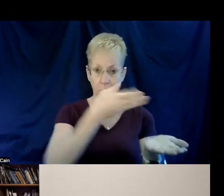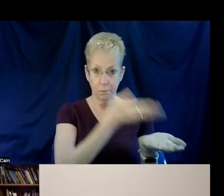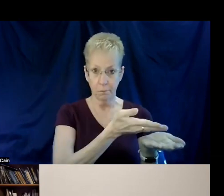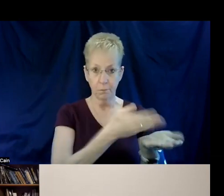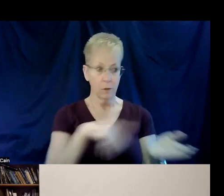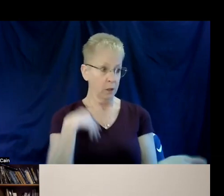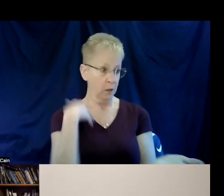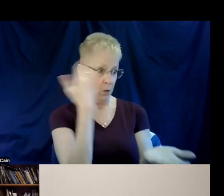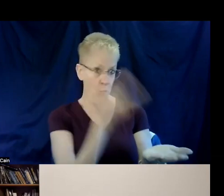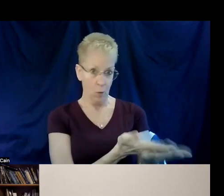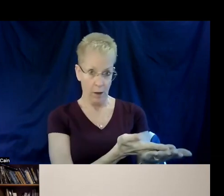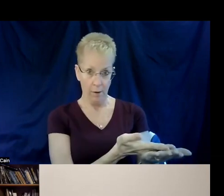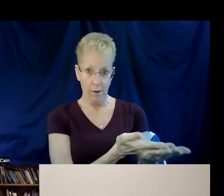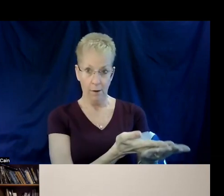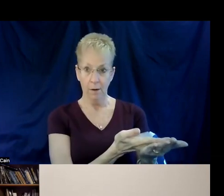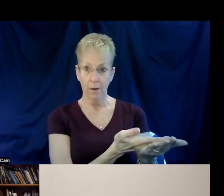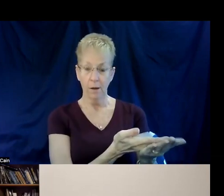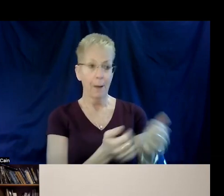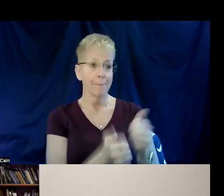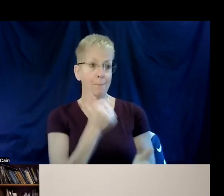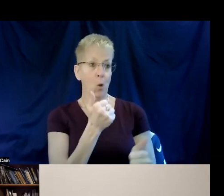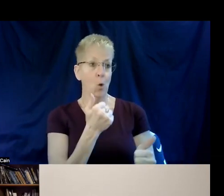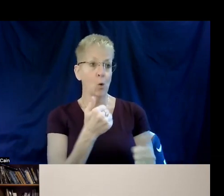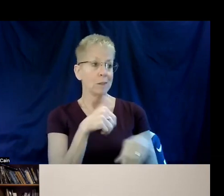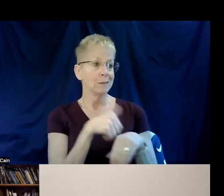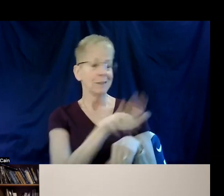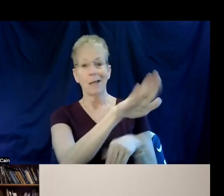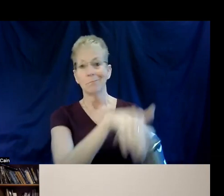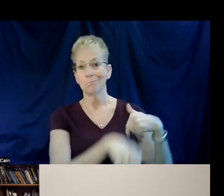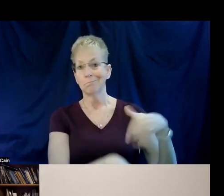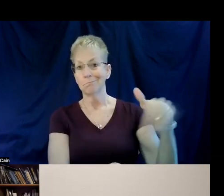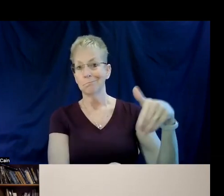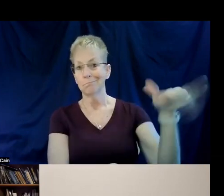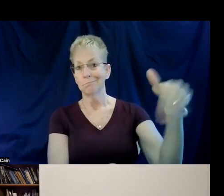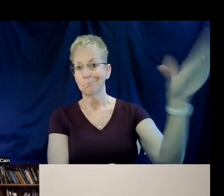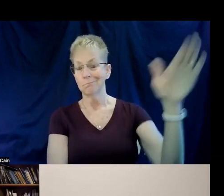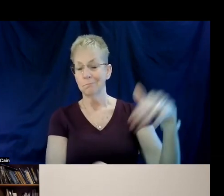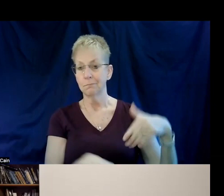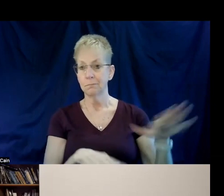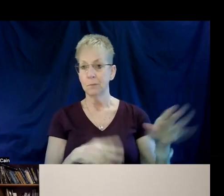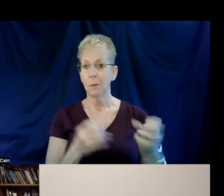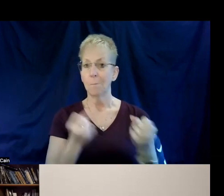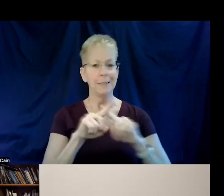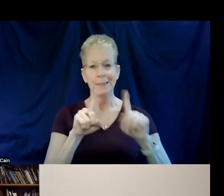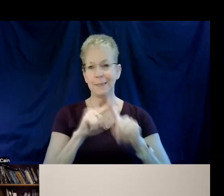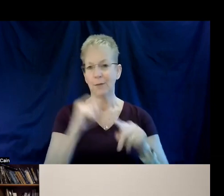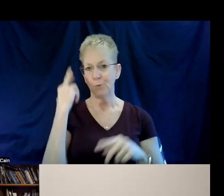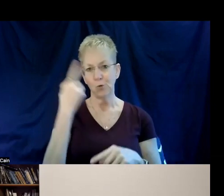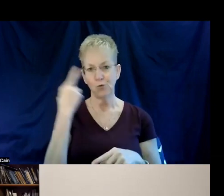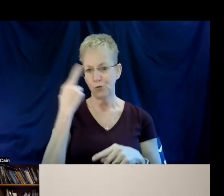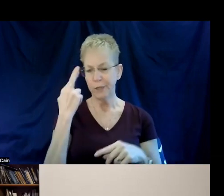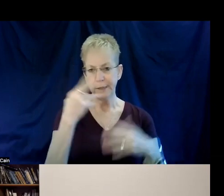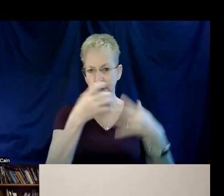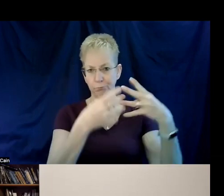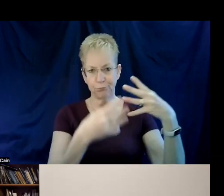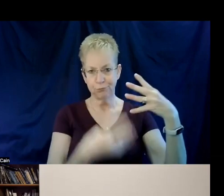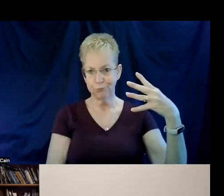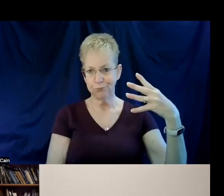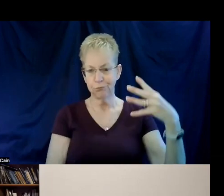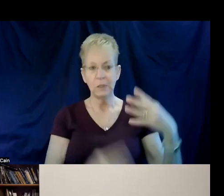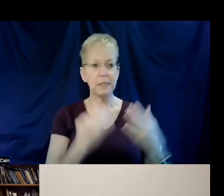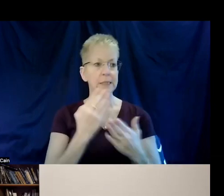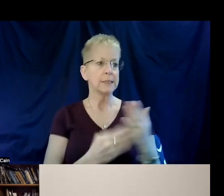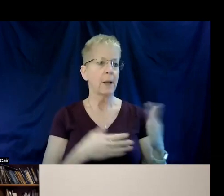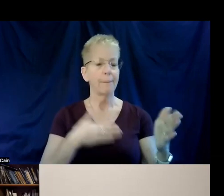there, most of them were sent away for a number of reasons. That there had been some